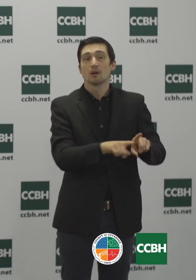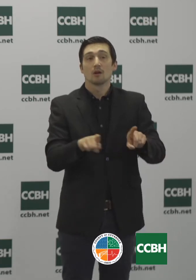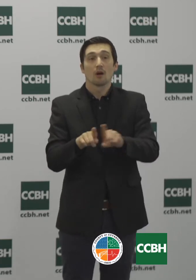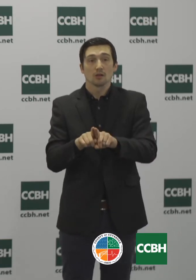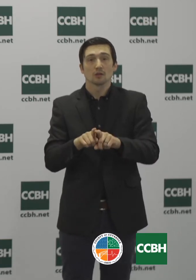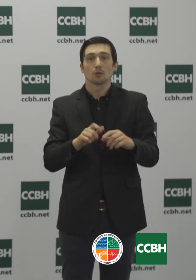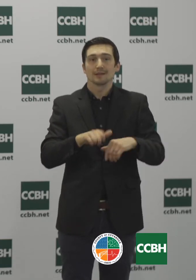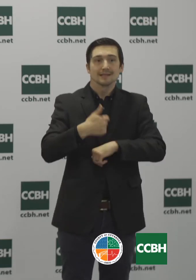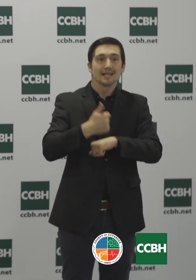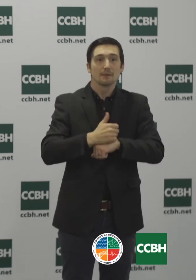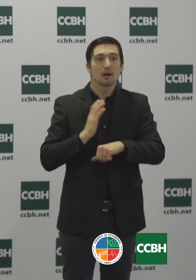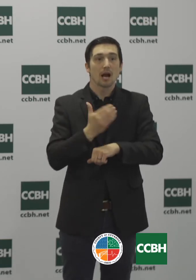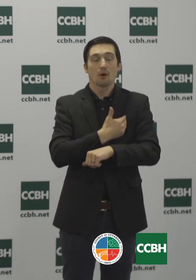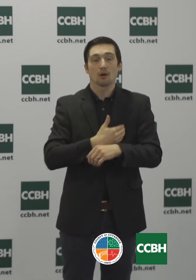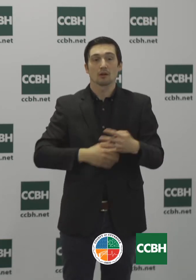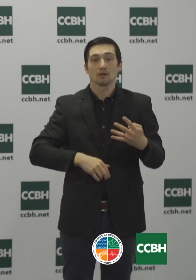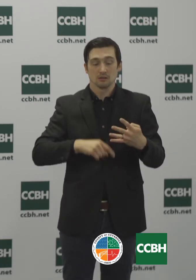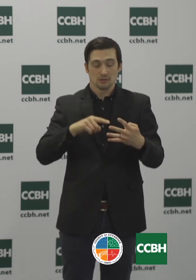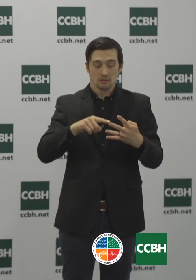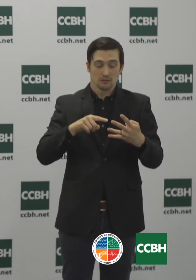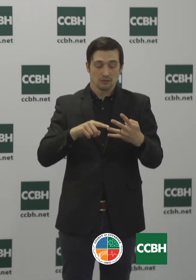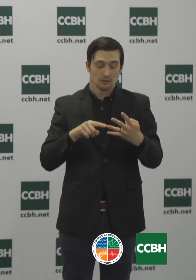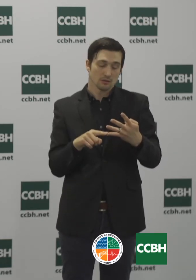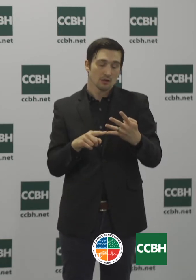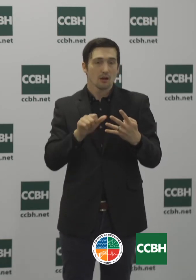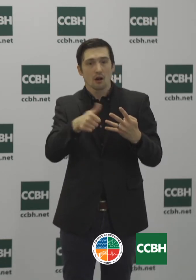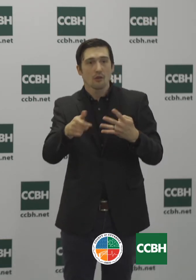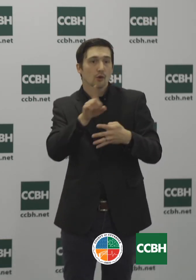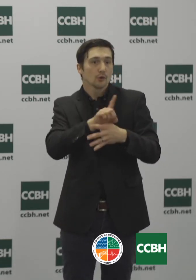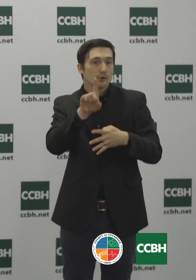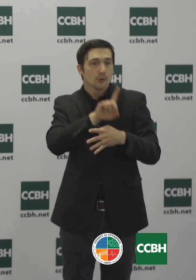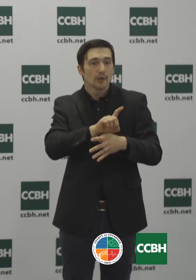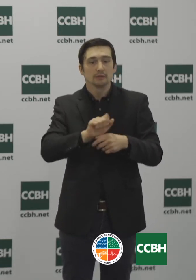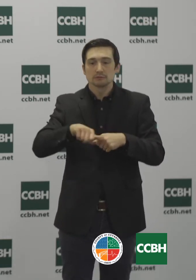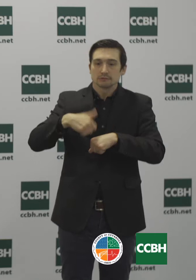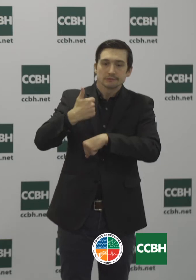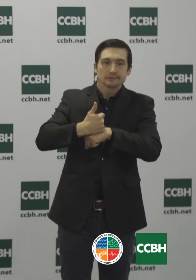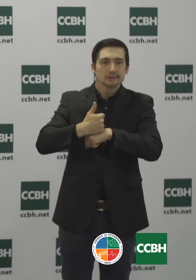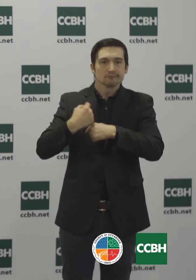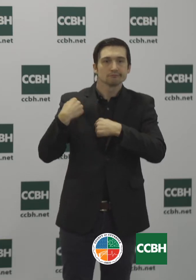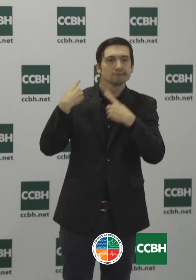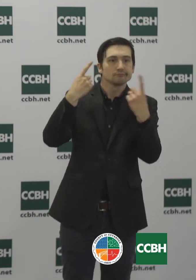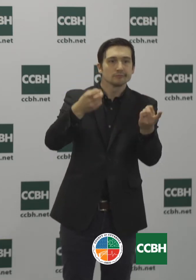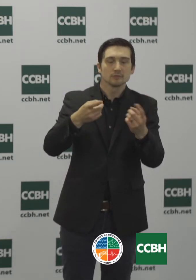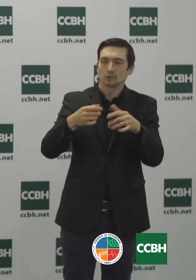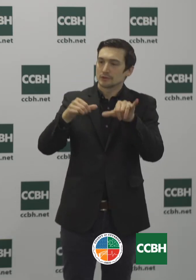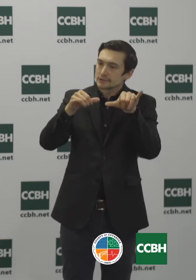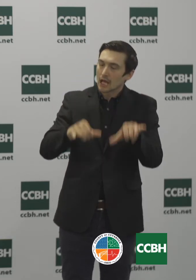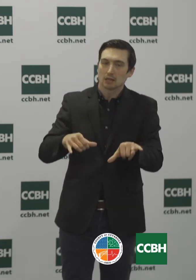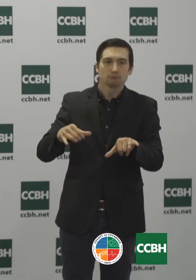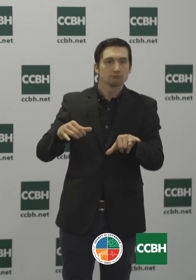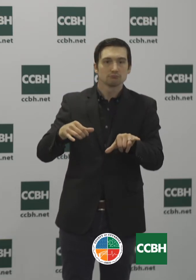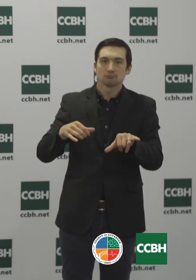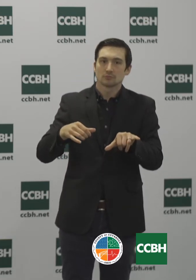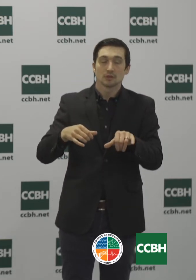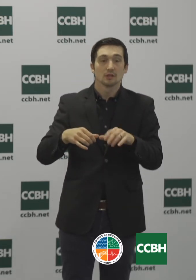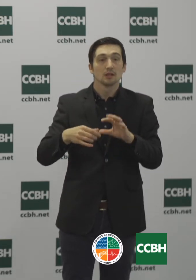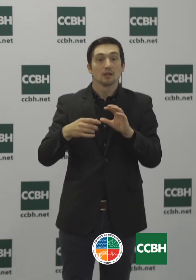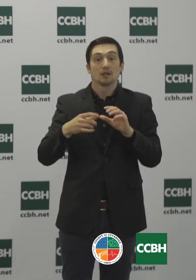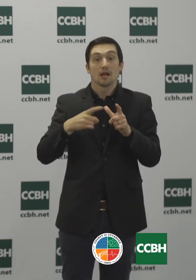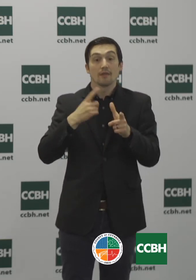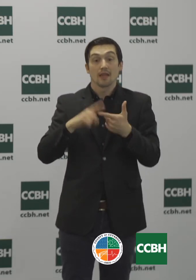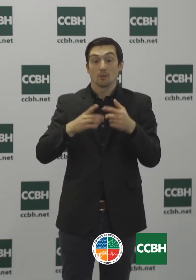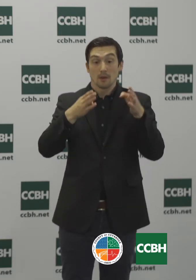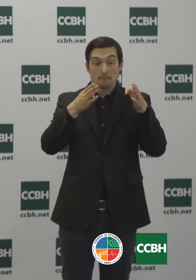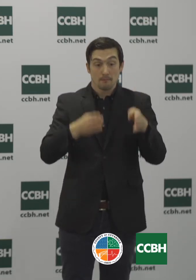contact tracing, isolation, and quarantine duties as we have since the beginning of this pandemic, and releasing cases once they